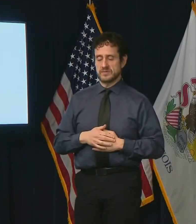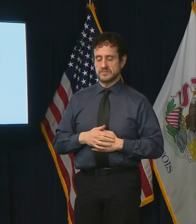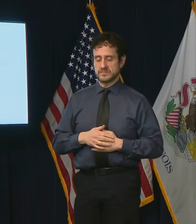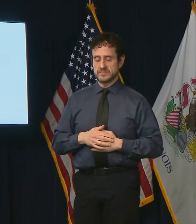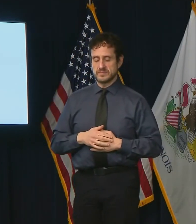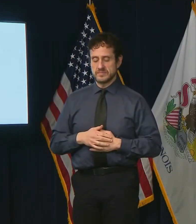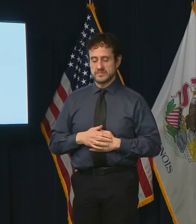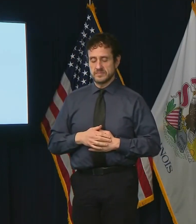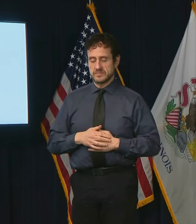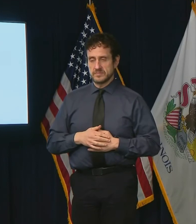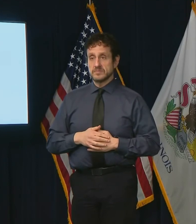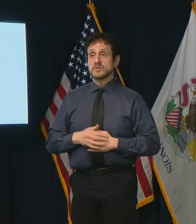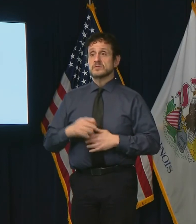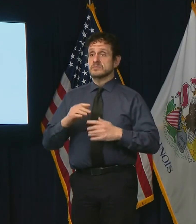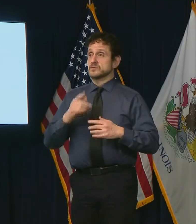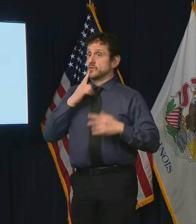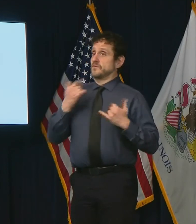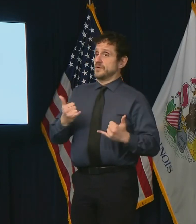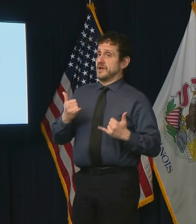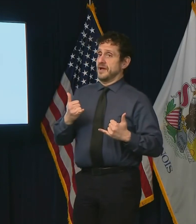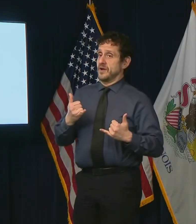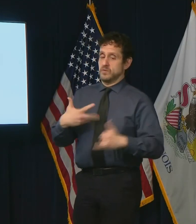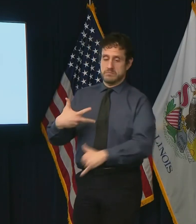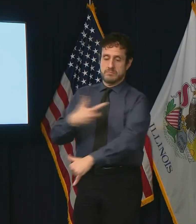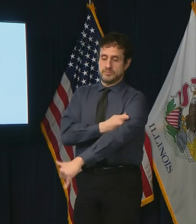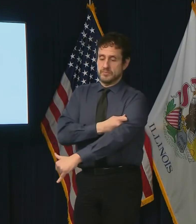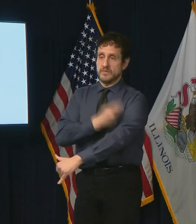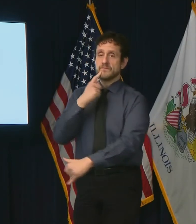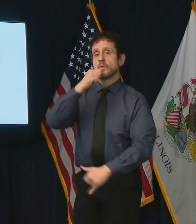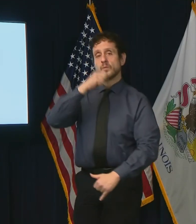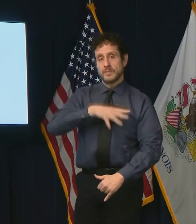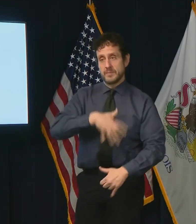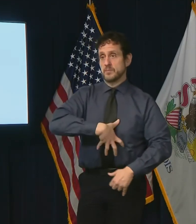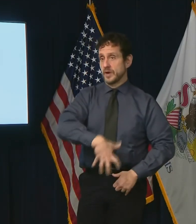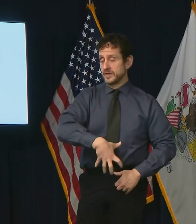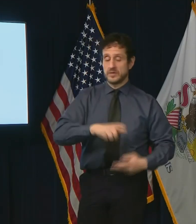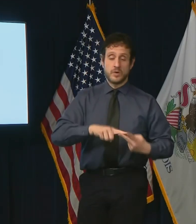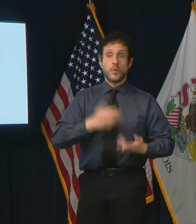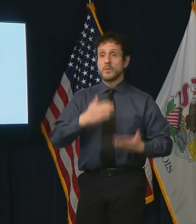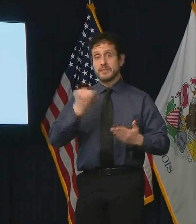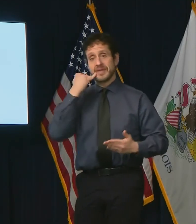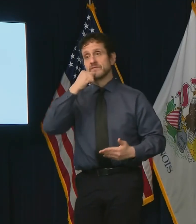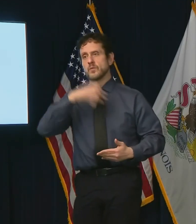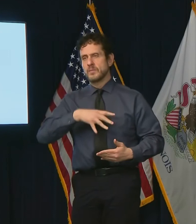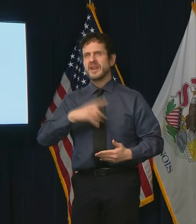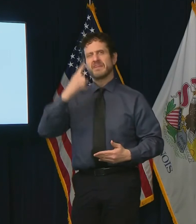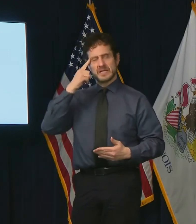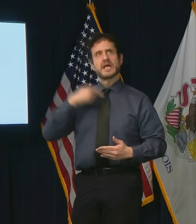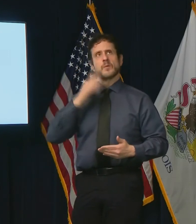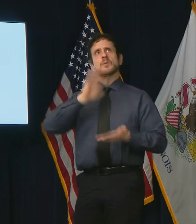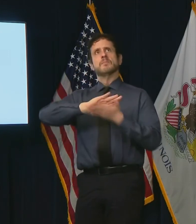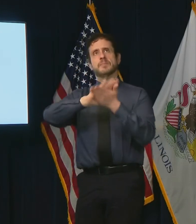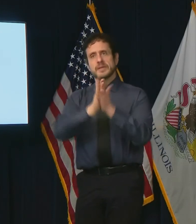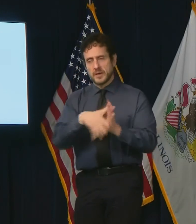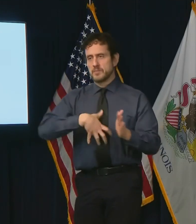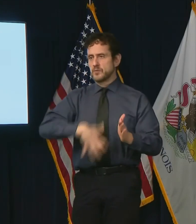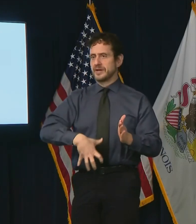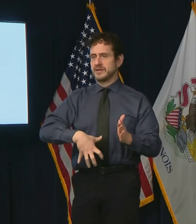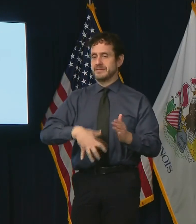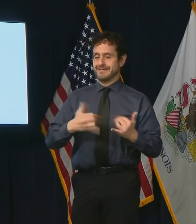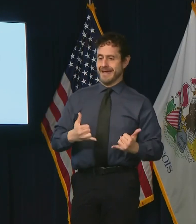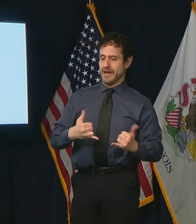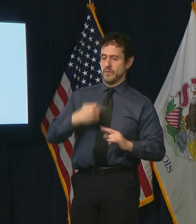be permitted for pregnant women or women who plan to be pregnant in the next 3 months. And so in terms